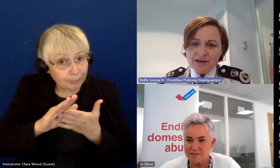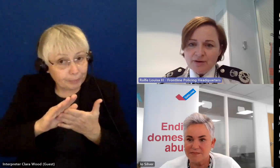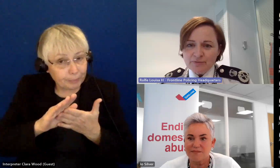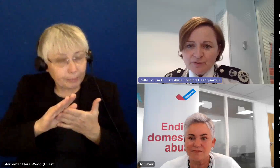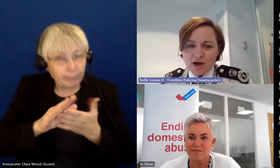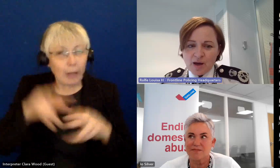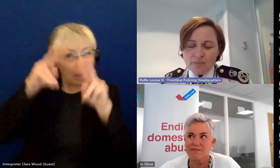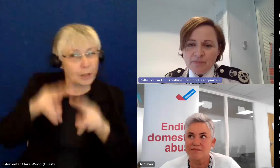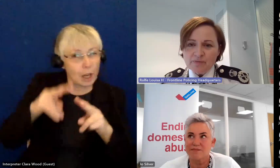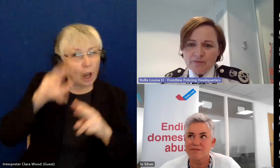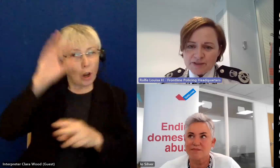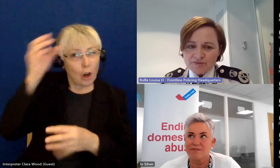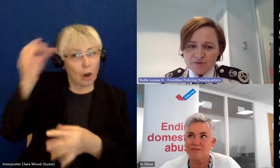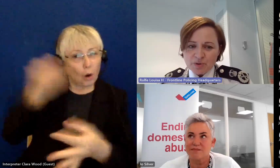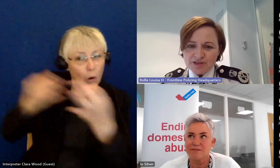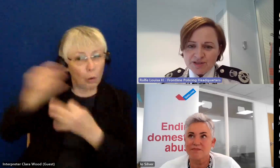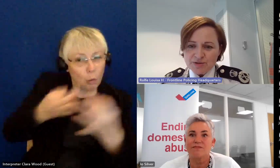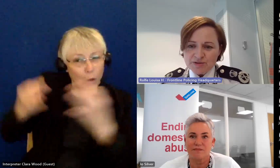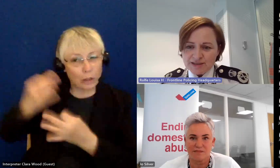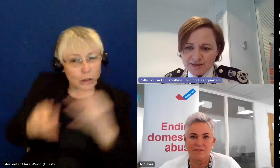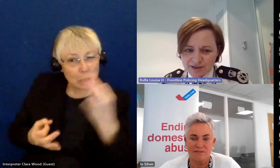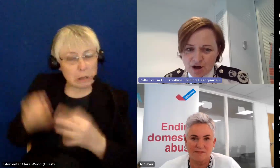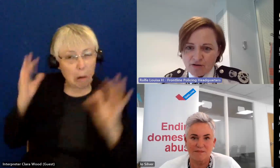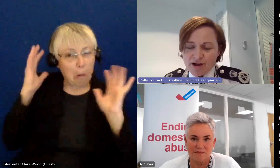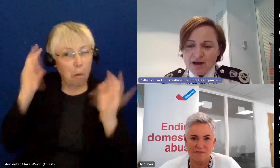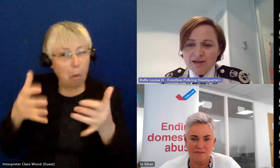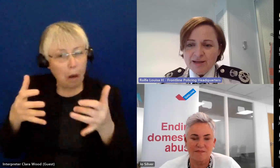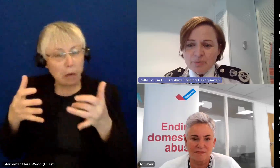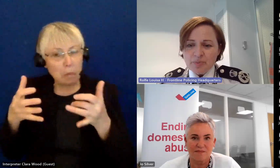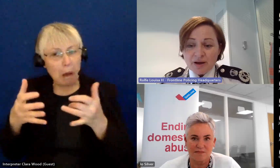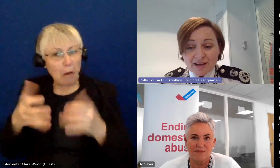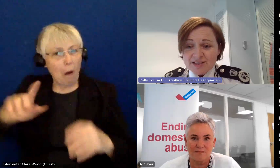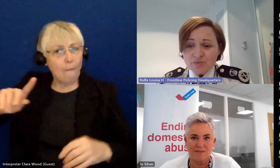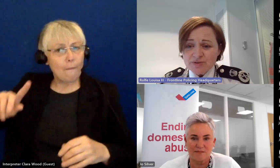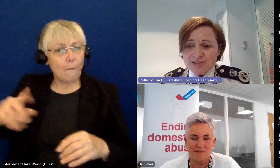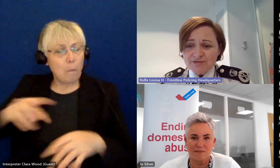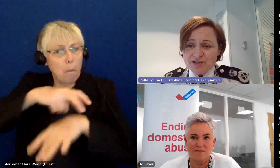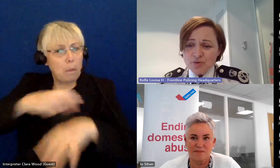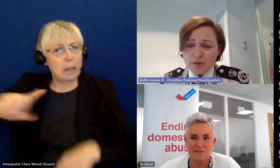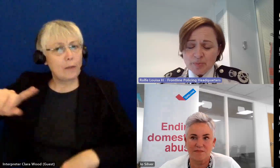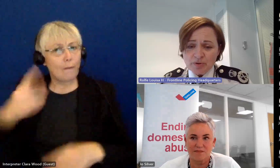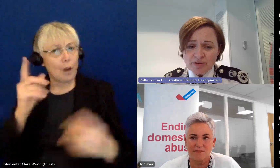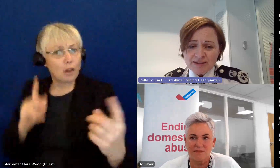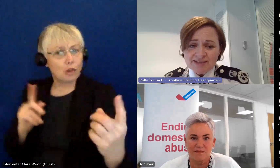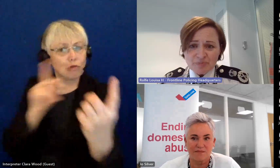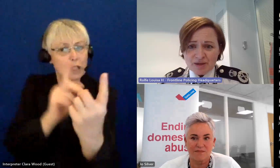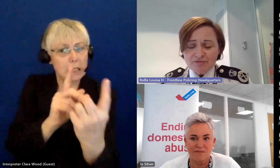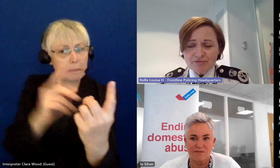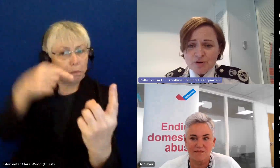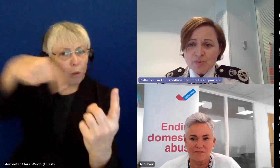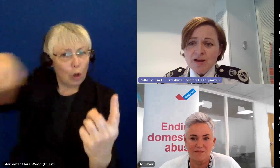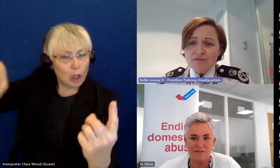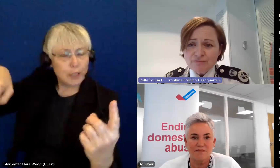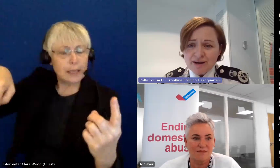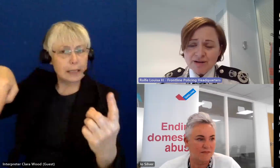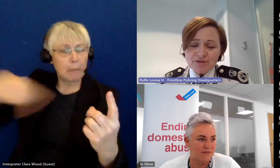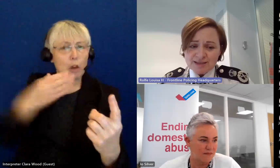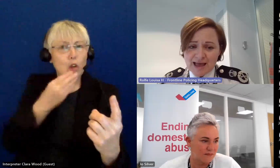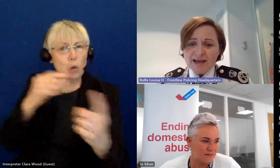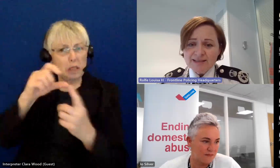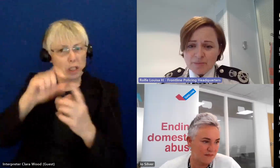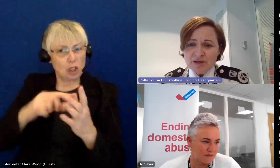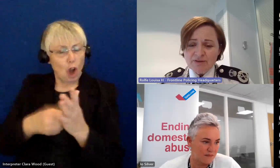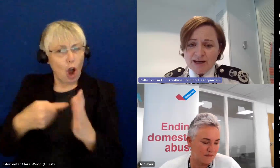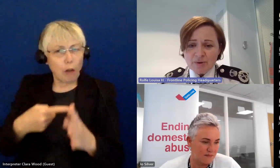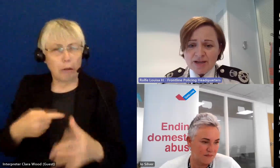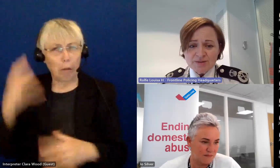of first responders using Dara. But I just wanted to reassure people that this has been through